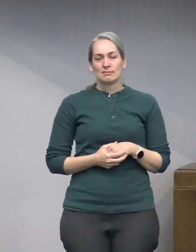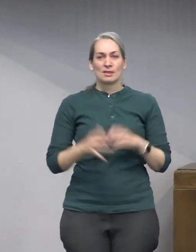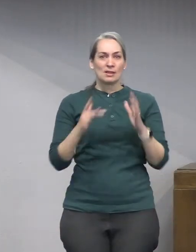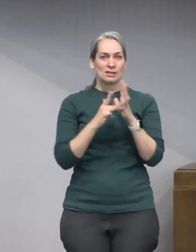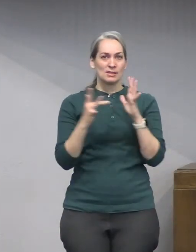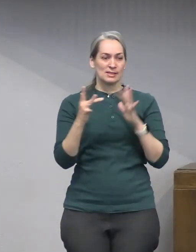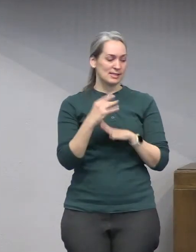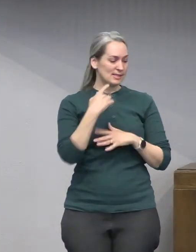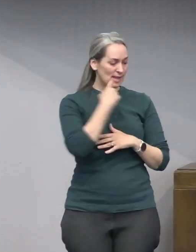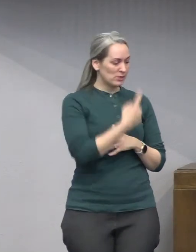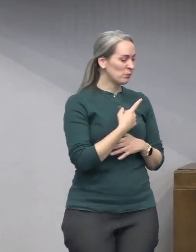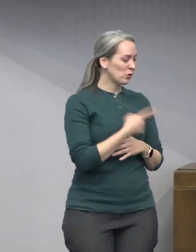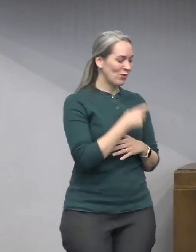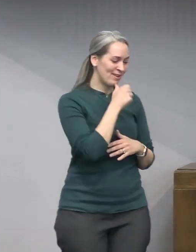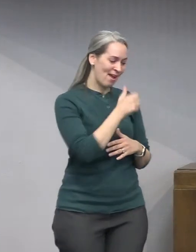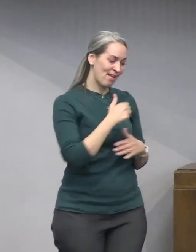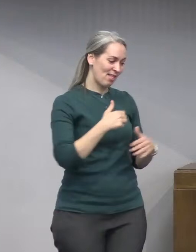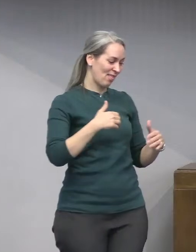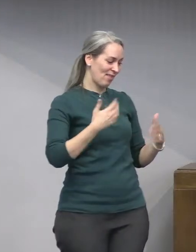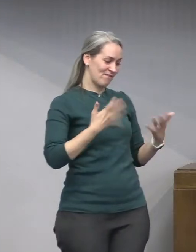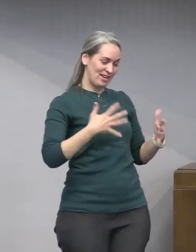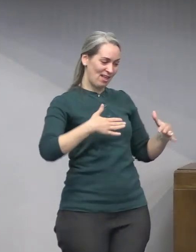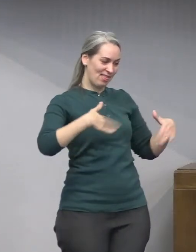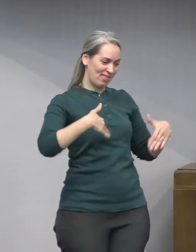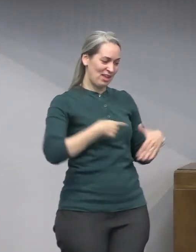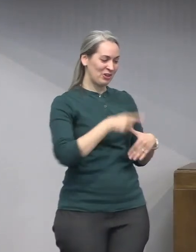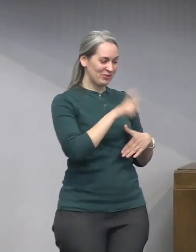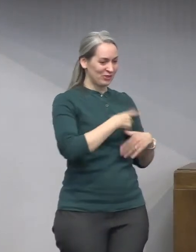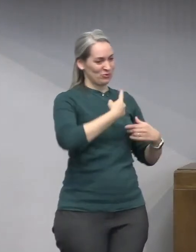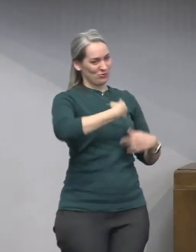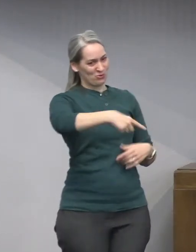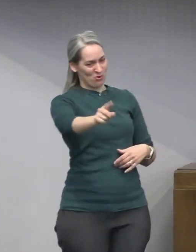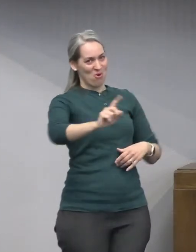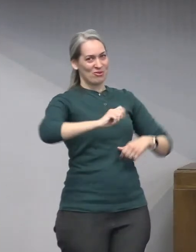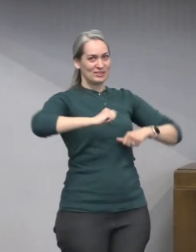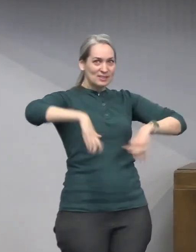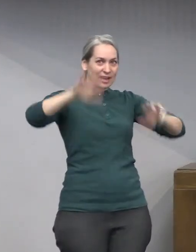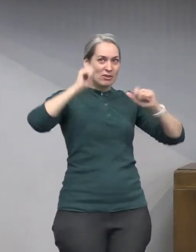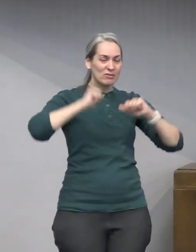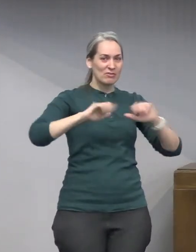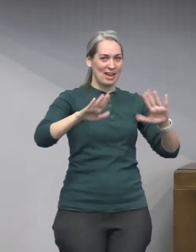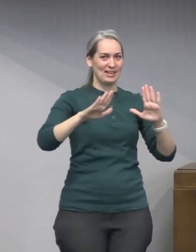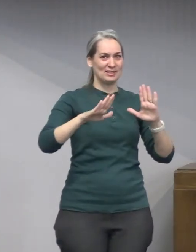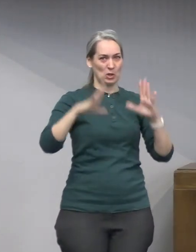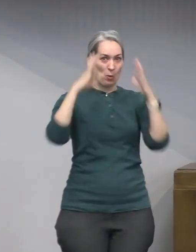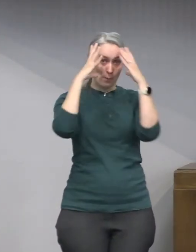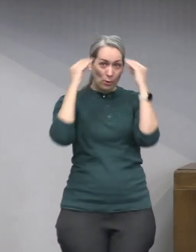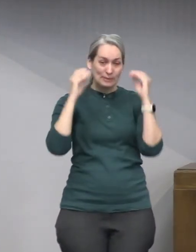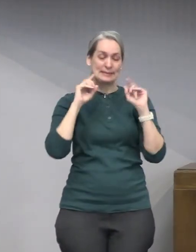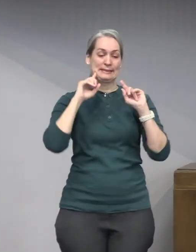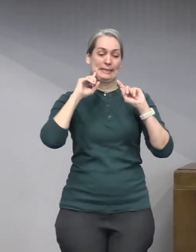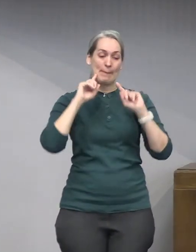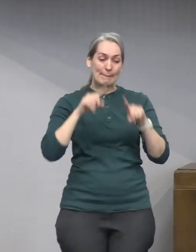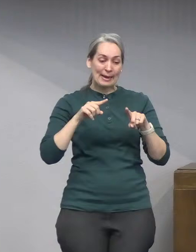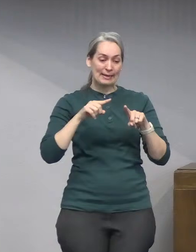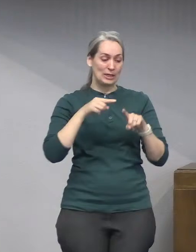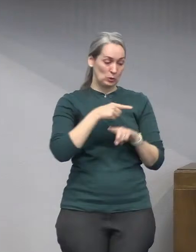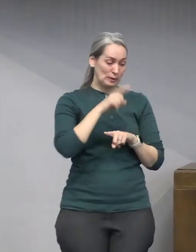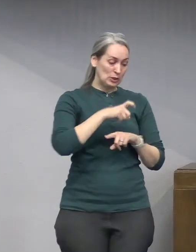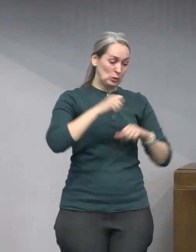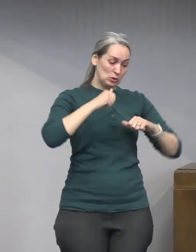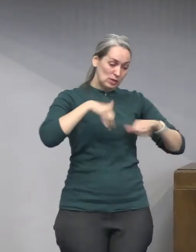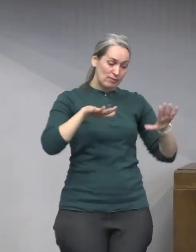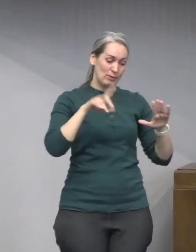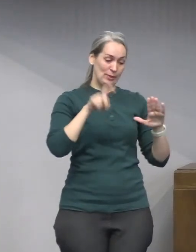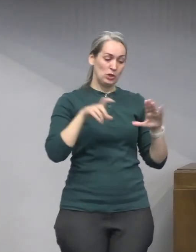Jesus tells them, you're not completely done, though. You need to go and offer the sacrifices commanded by Moses. So let's make sure we do this right according to the law, so